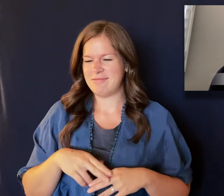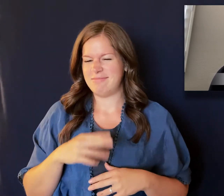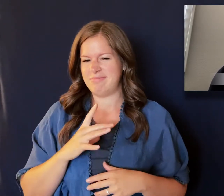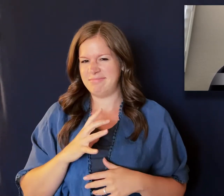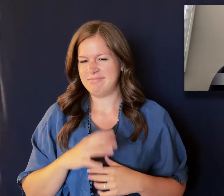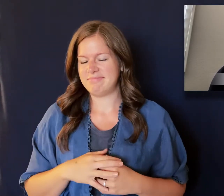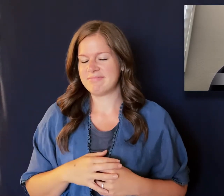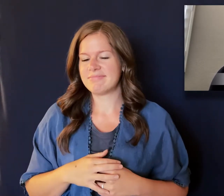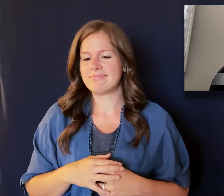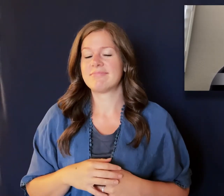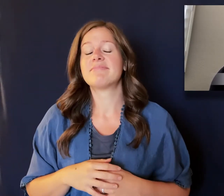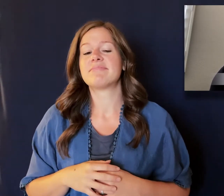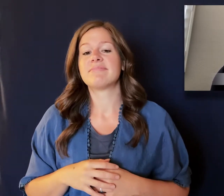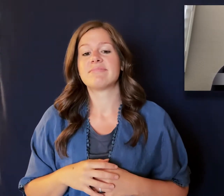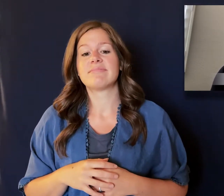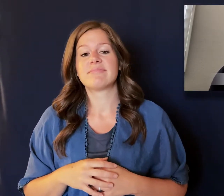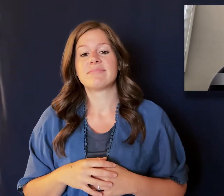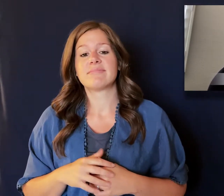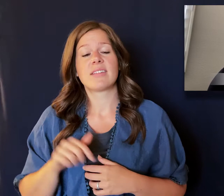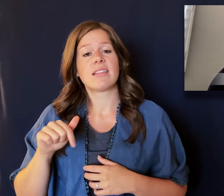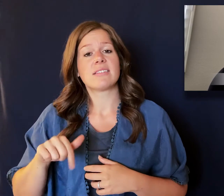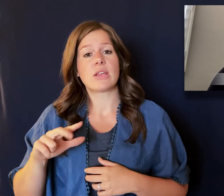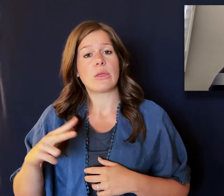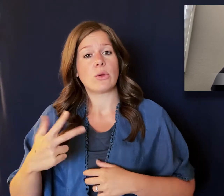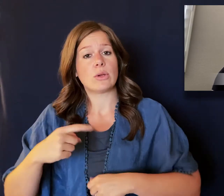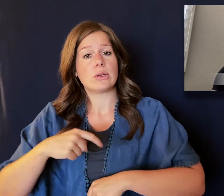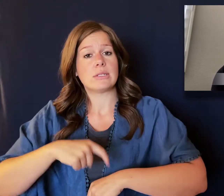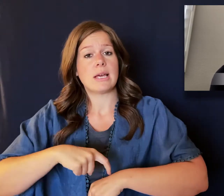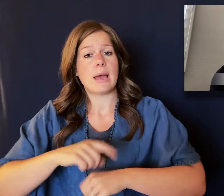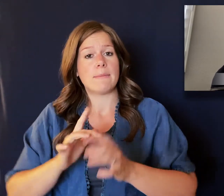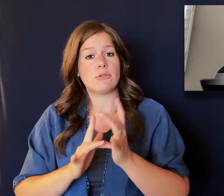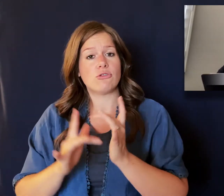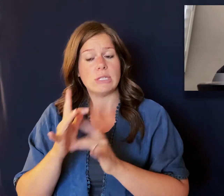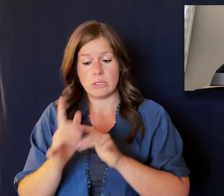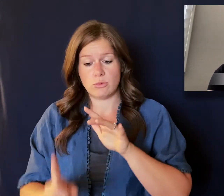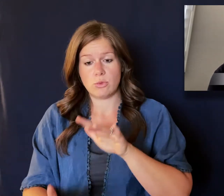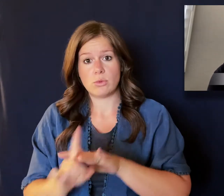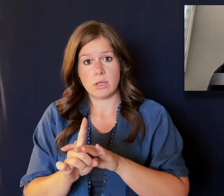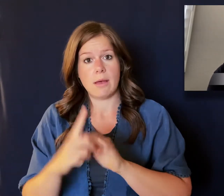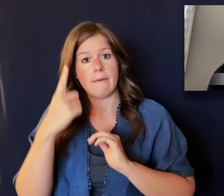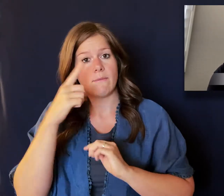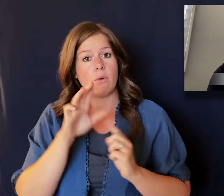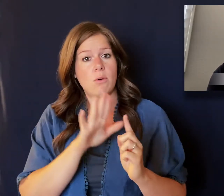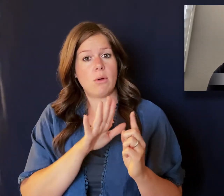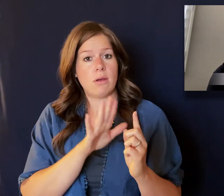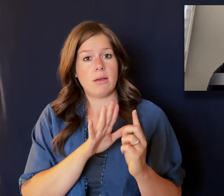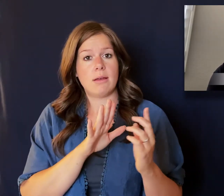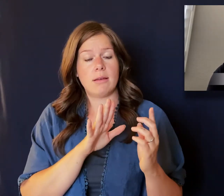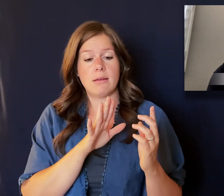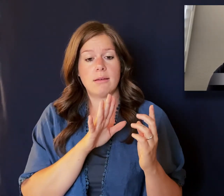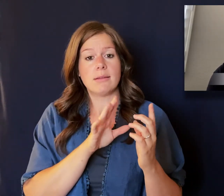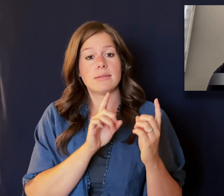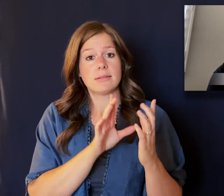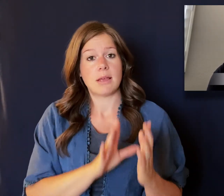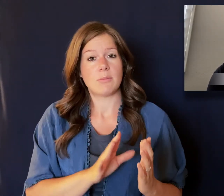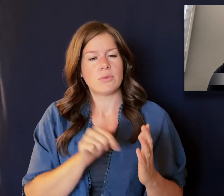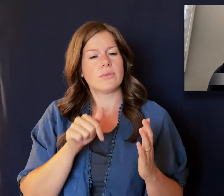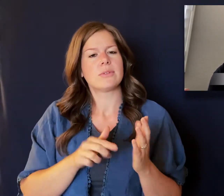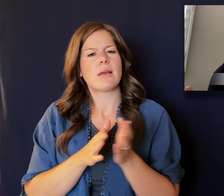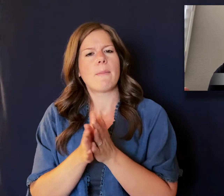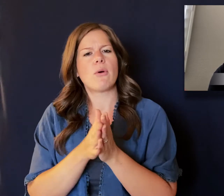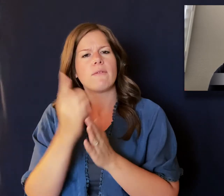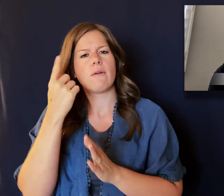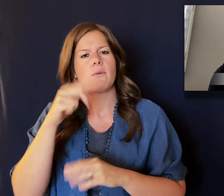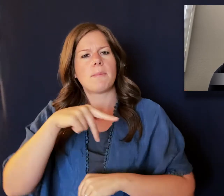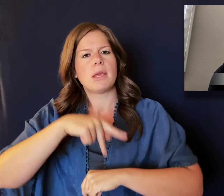he's manifested himself to his disciples, and there's this motivation here in chapter 15 that Jesus wants to give to